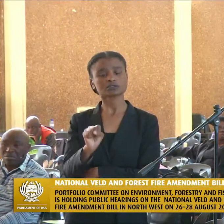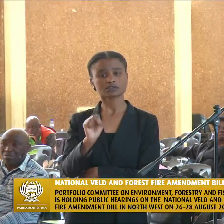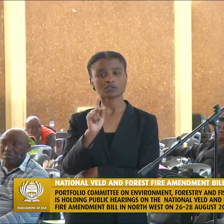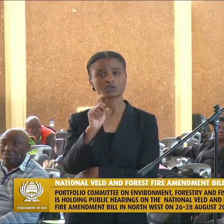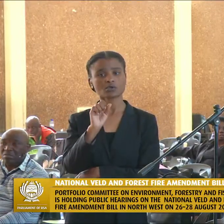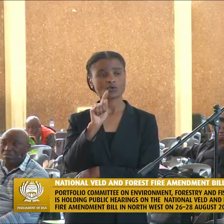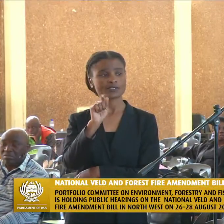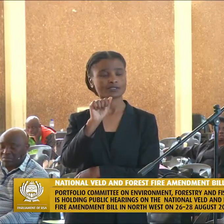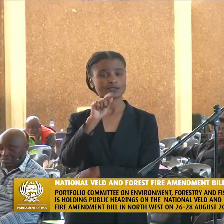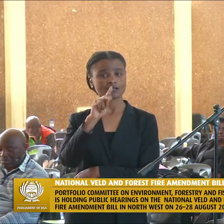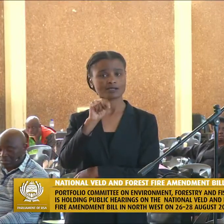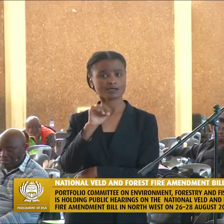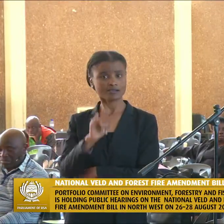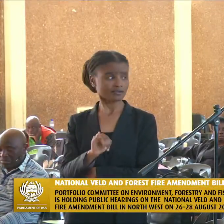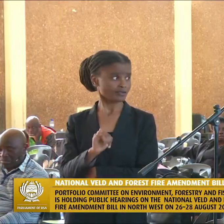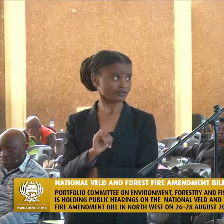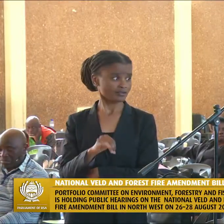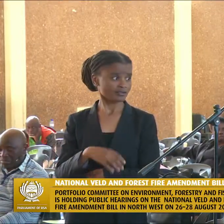officials